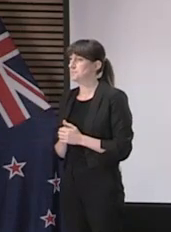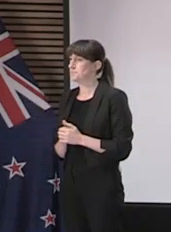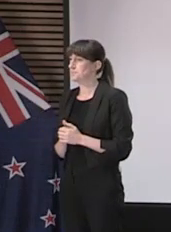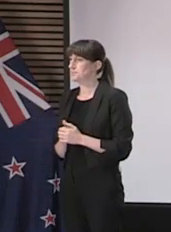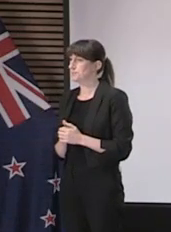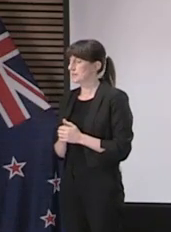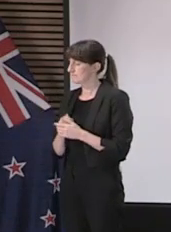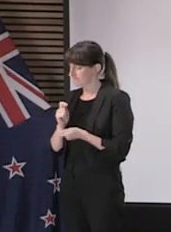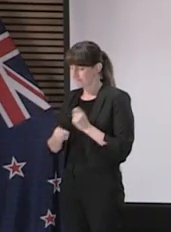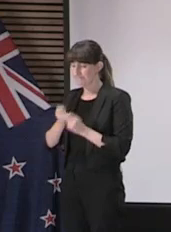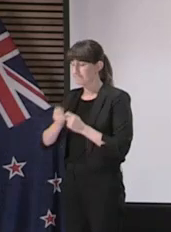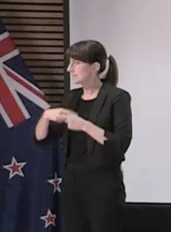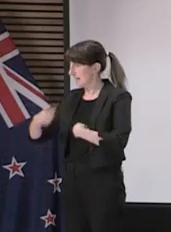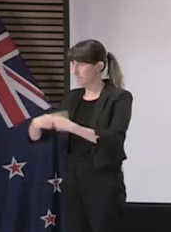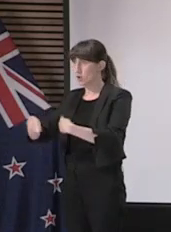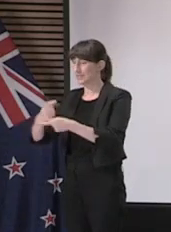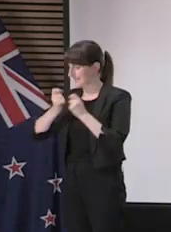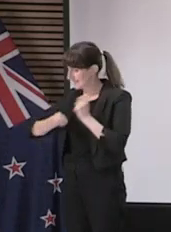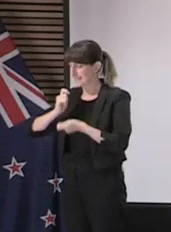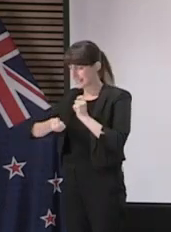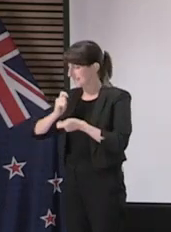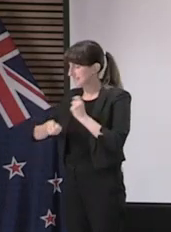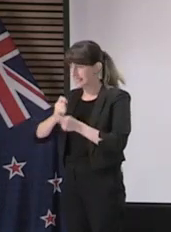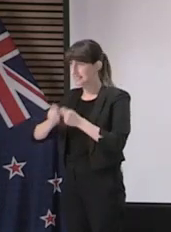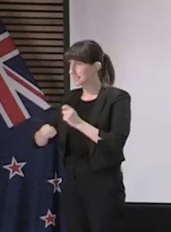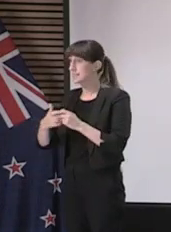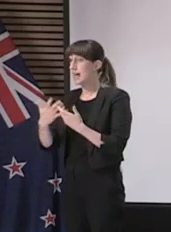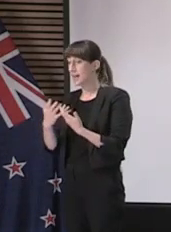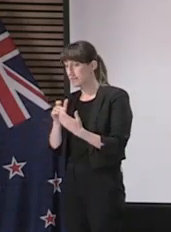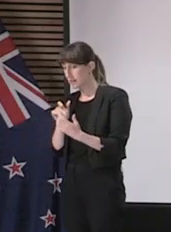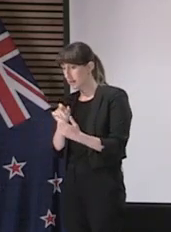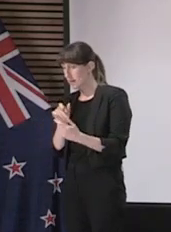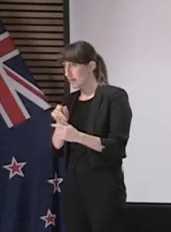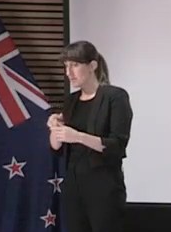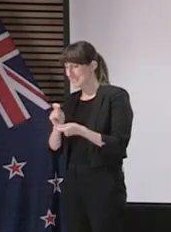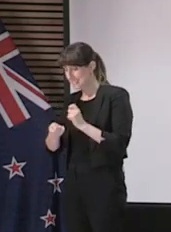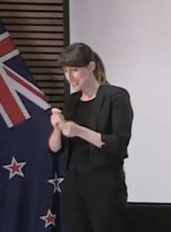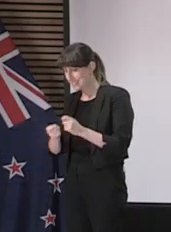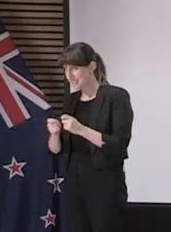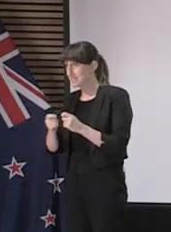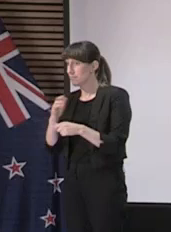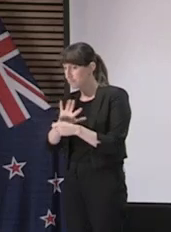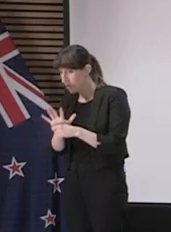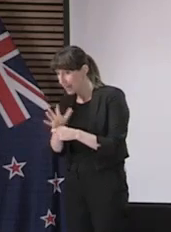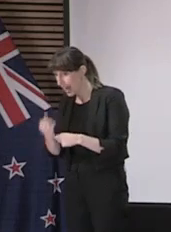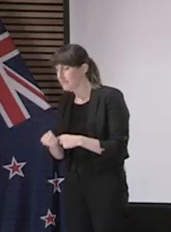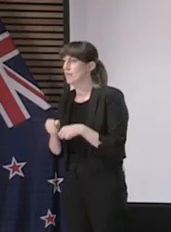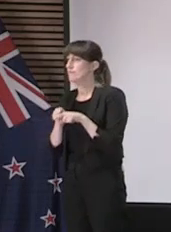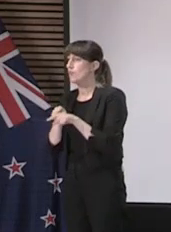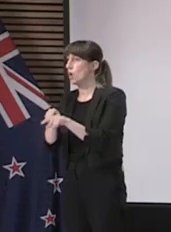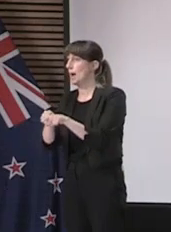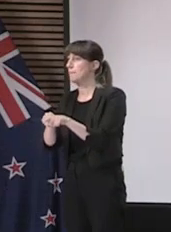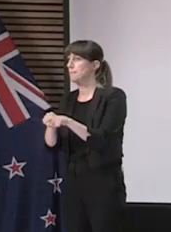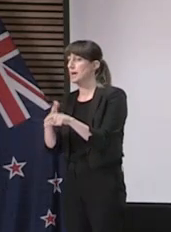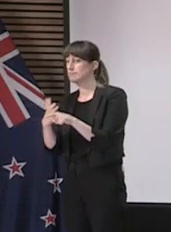very rigorous testing and very timely follow-up and contact tracing. So we're not downscaling, and if anything,